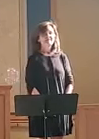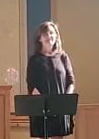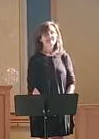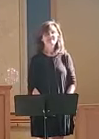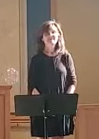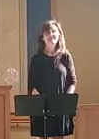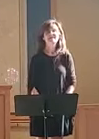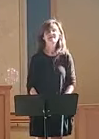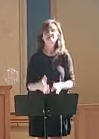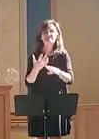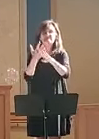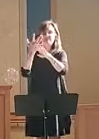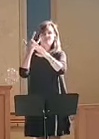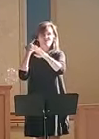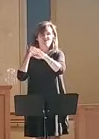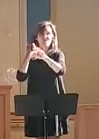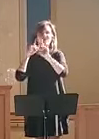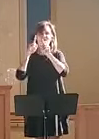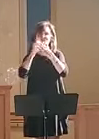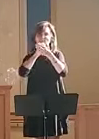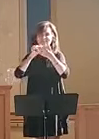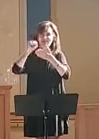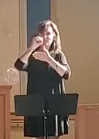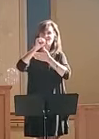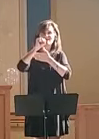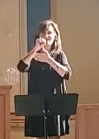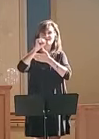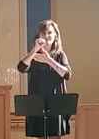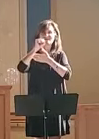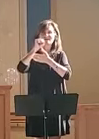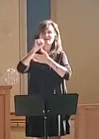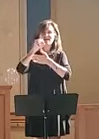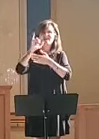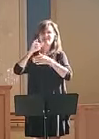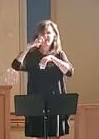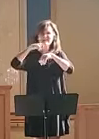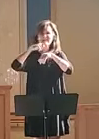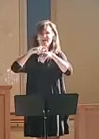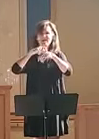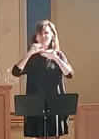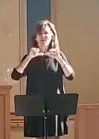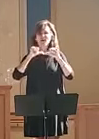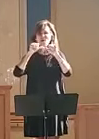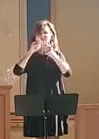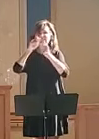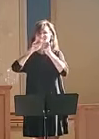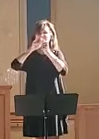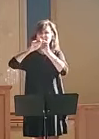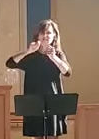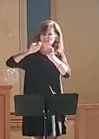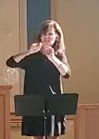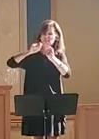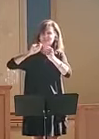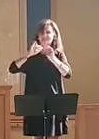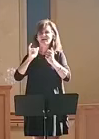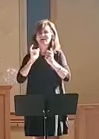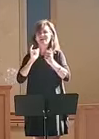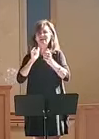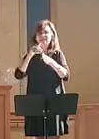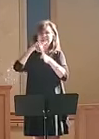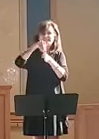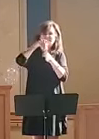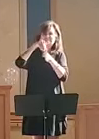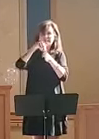When I was in seminary, there was a constant tension. The tension being how